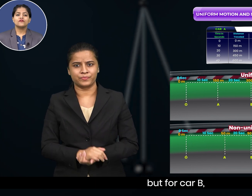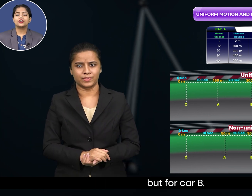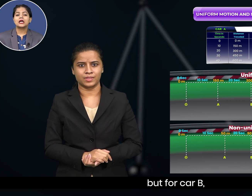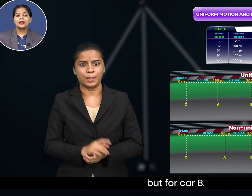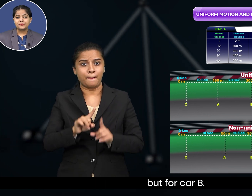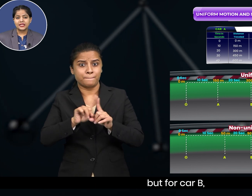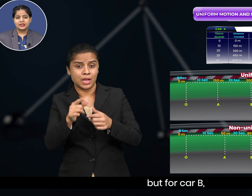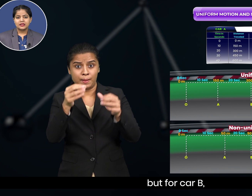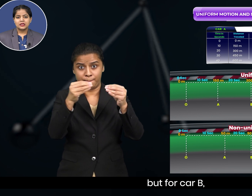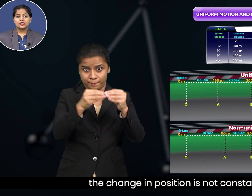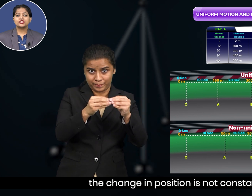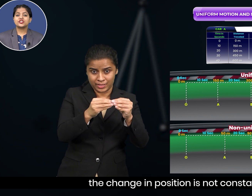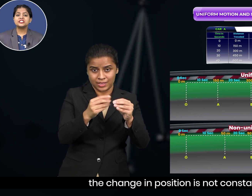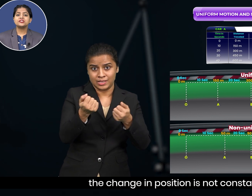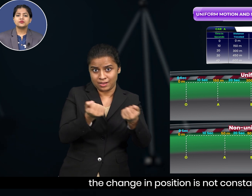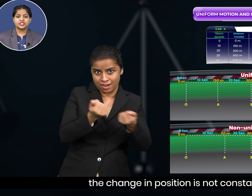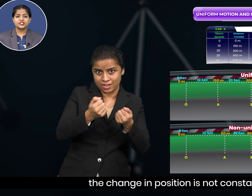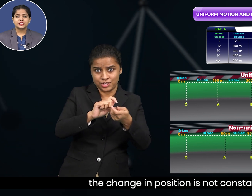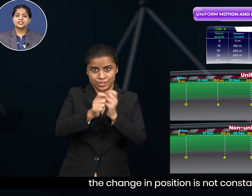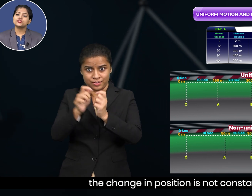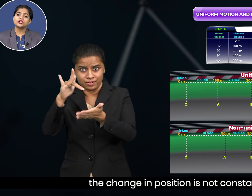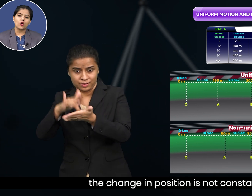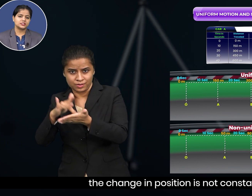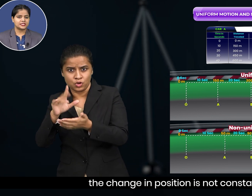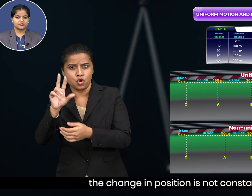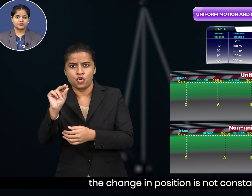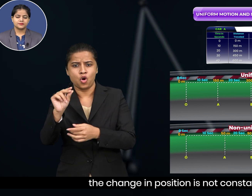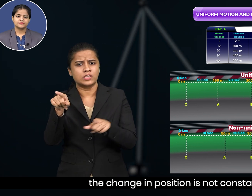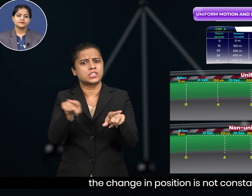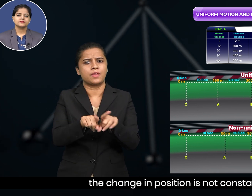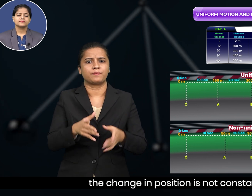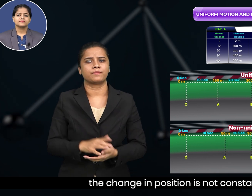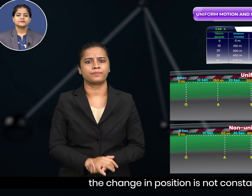But for car B, the change in position is not constant.